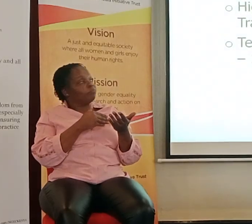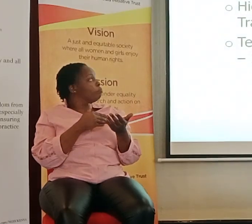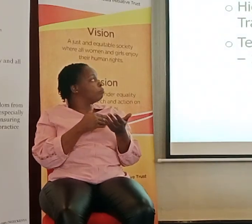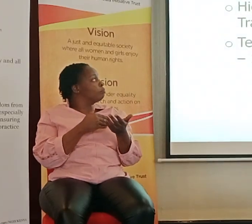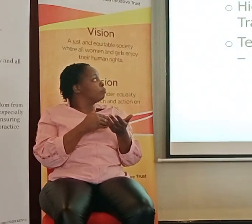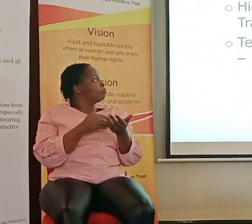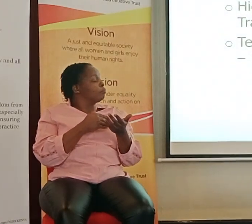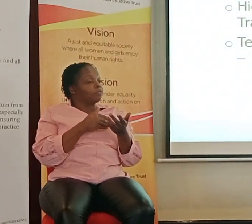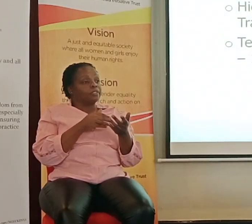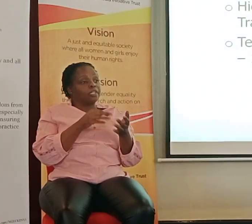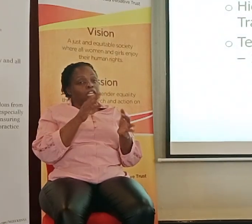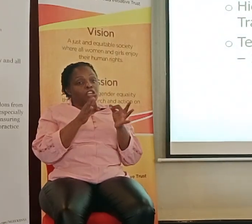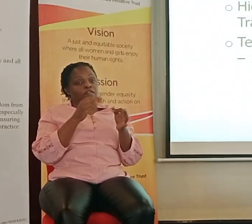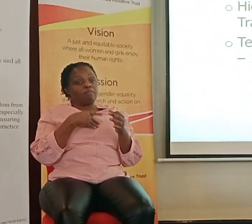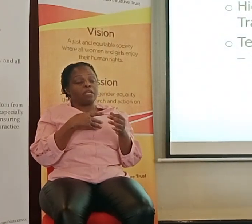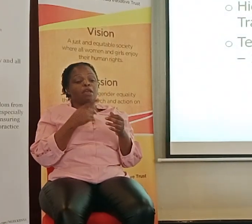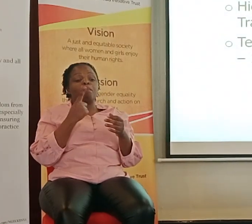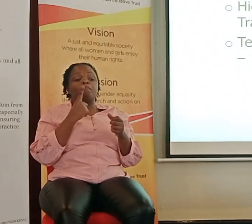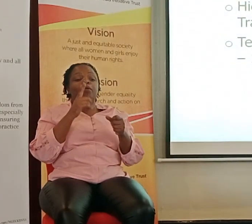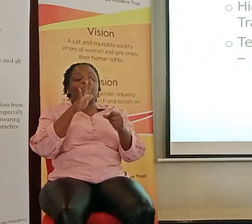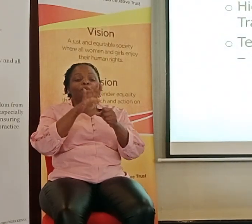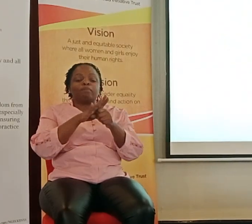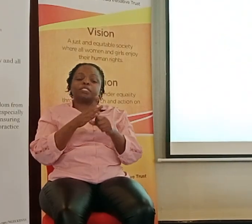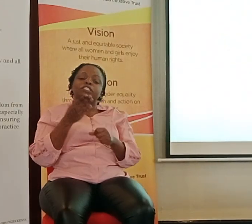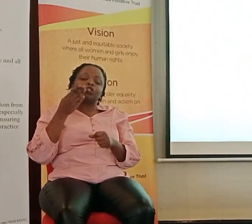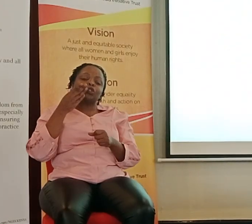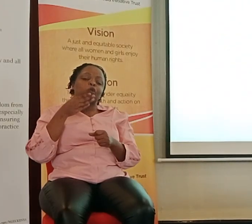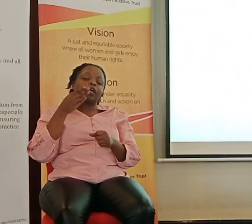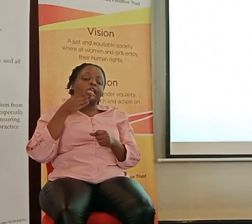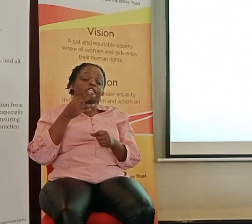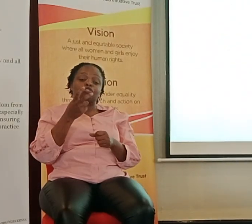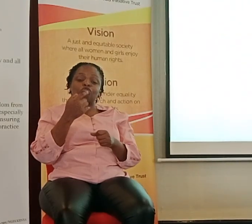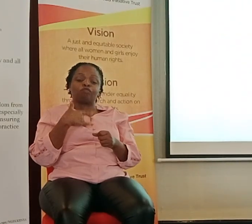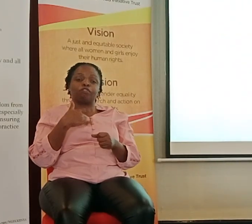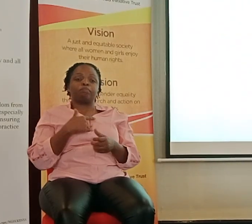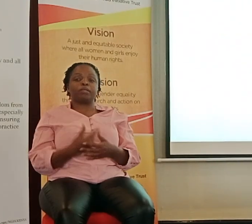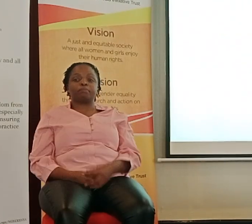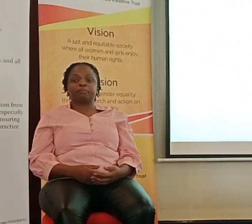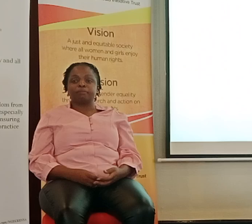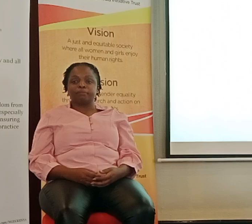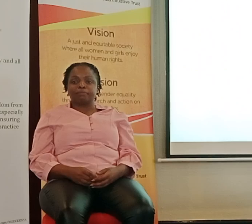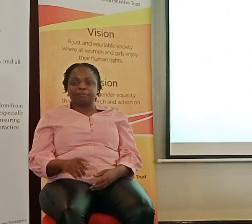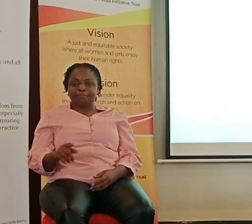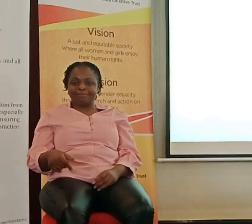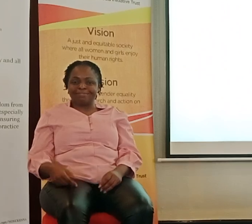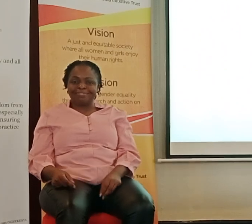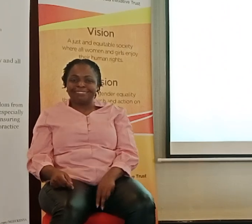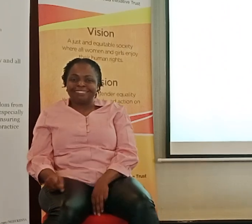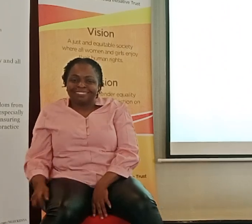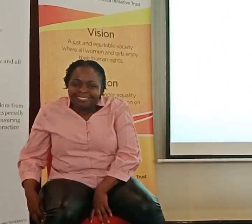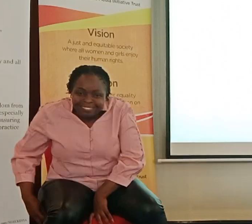I promised chocolates, you look for me after this. So thank you.